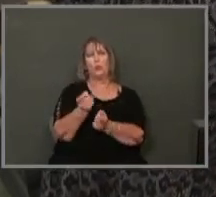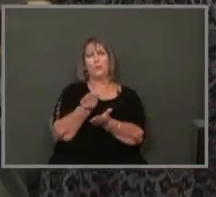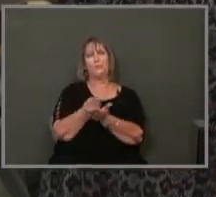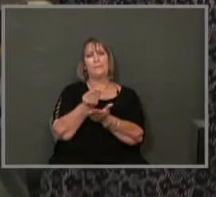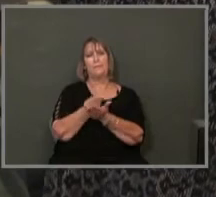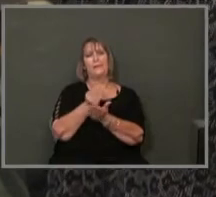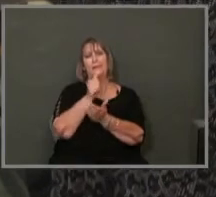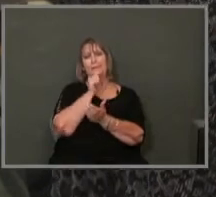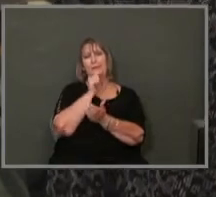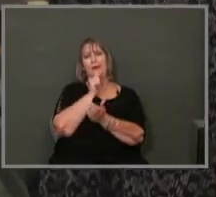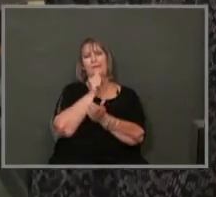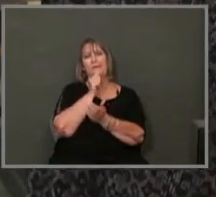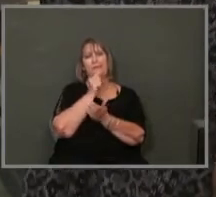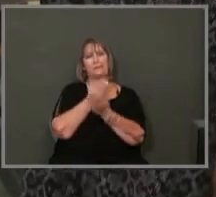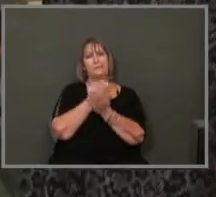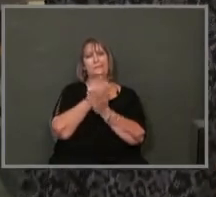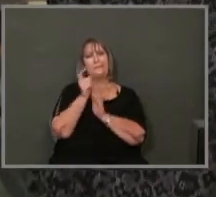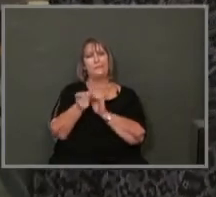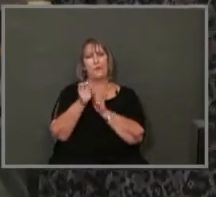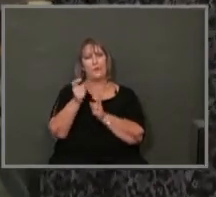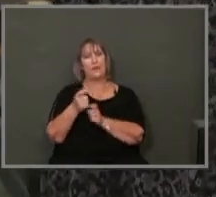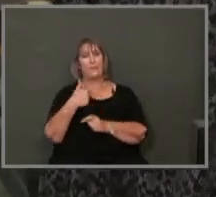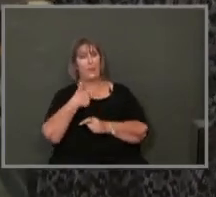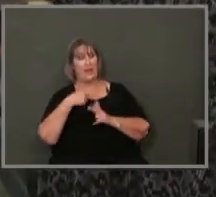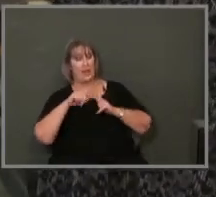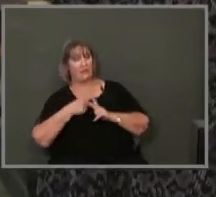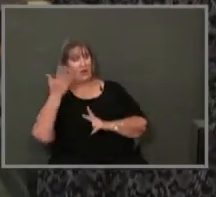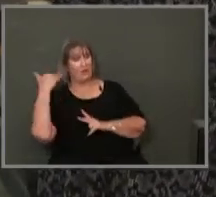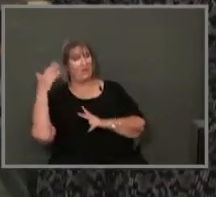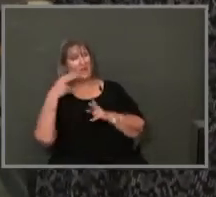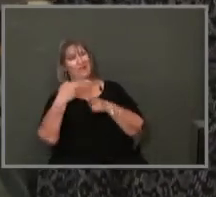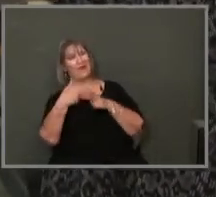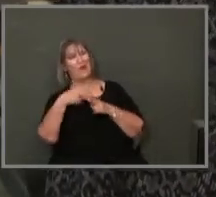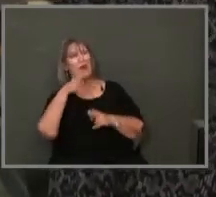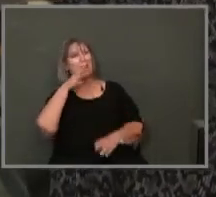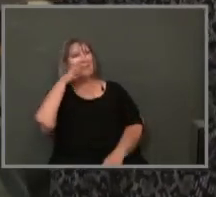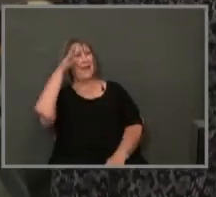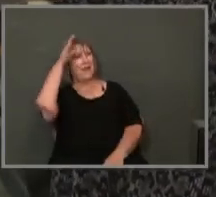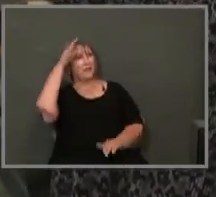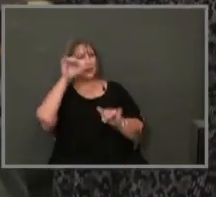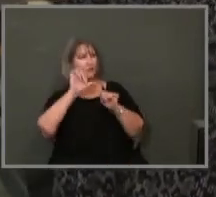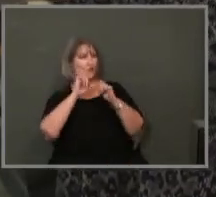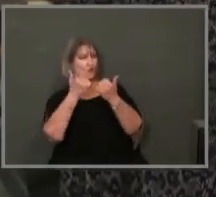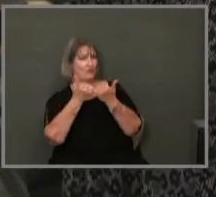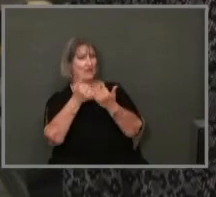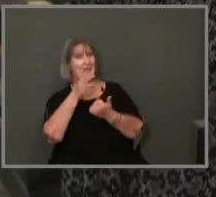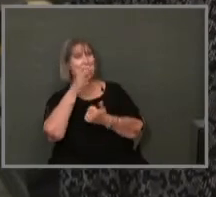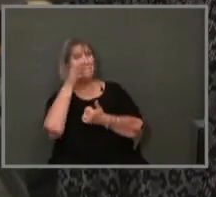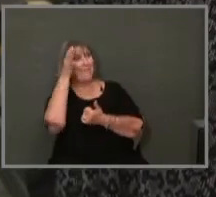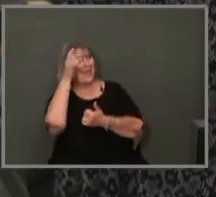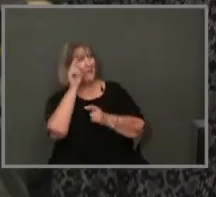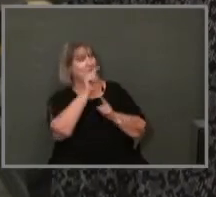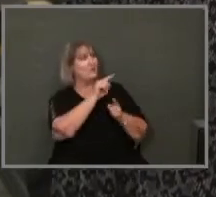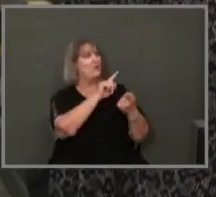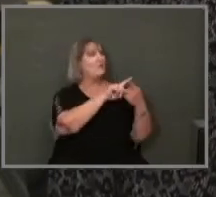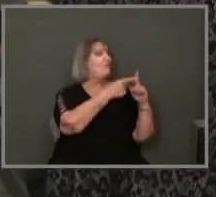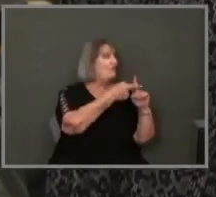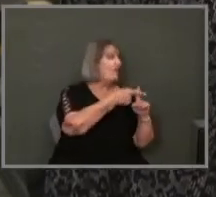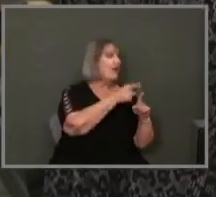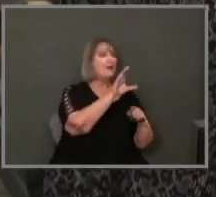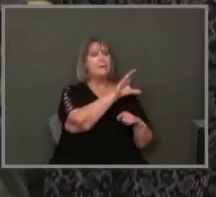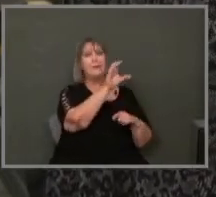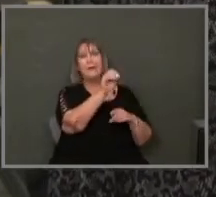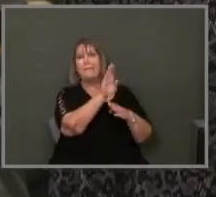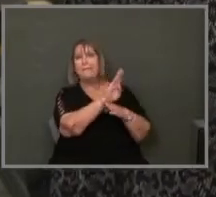is because when I first started, all we had was a parent association. Yeah. And the parents were the ones that went out and asked friends, asked